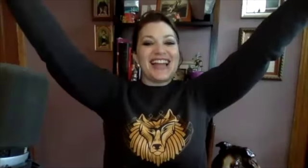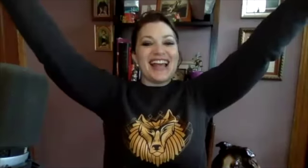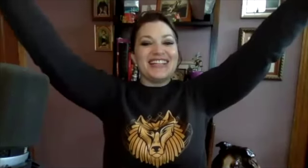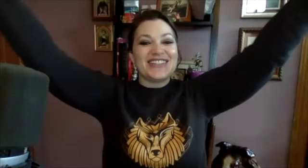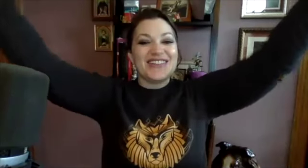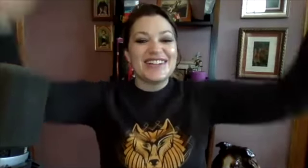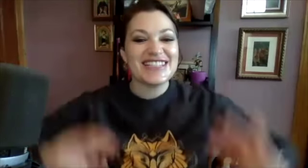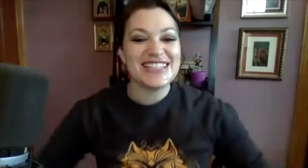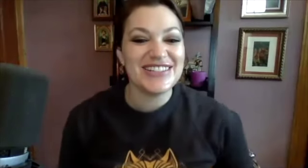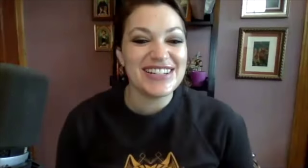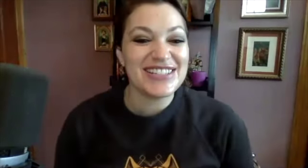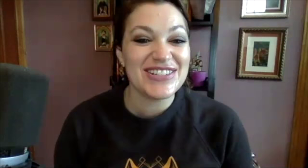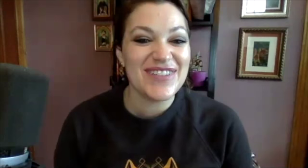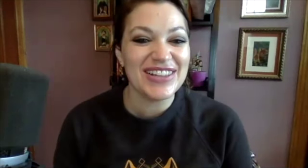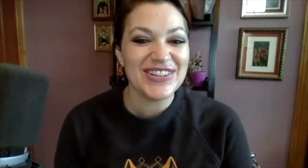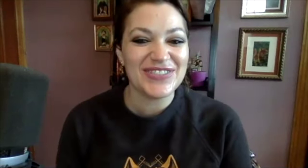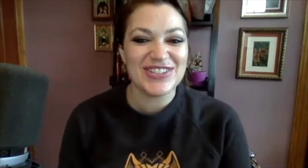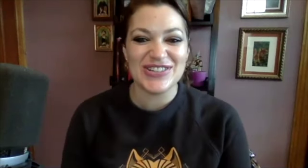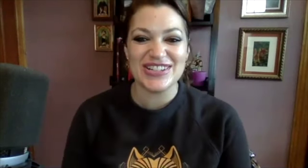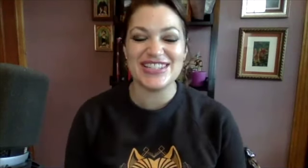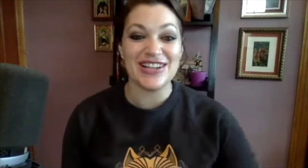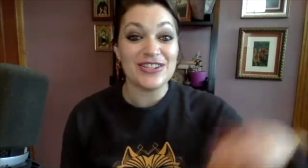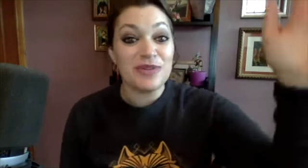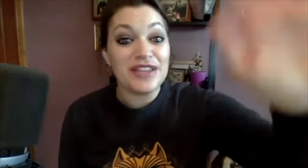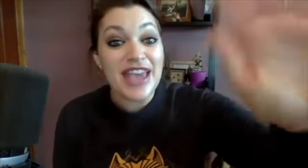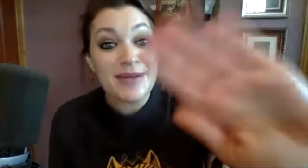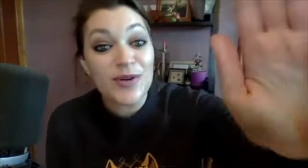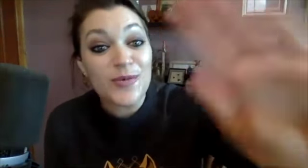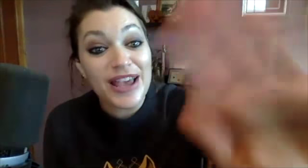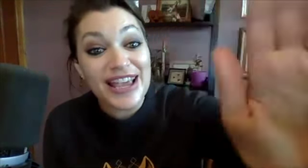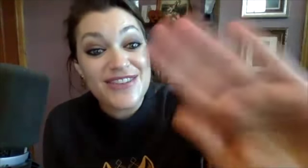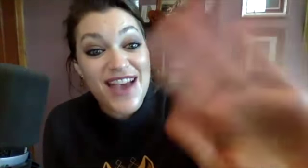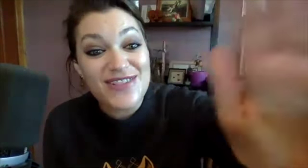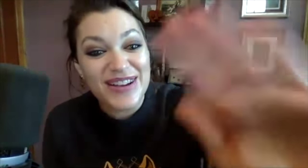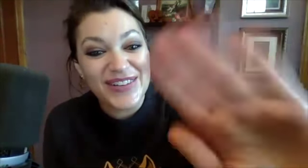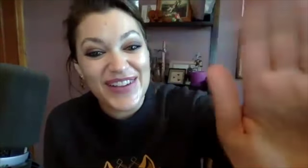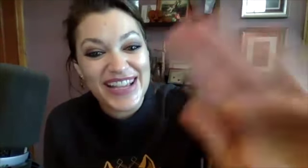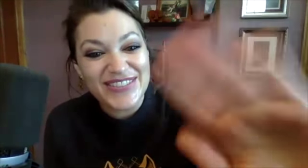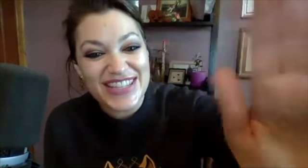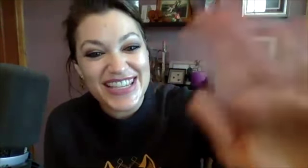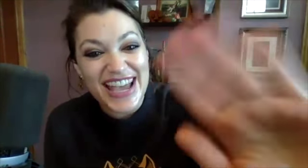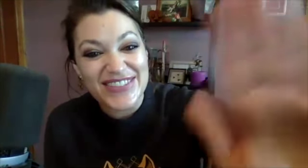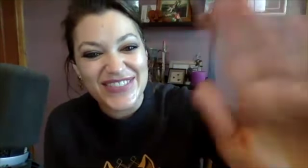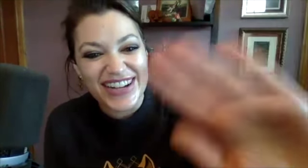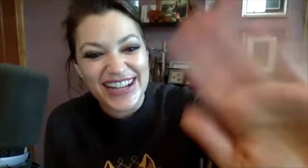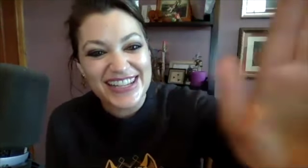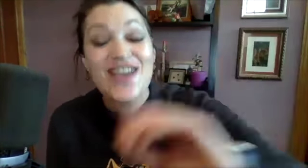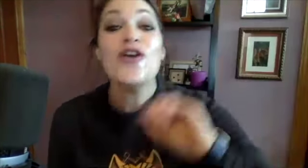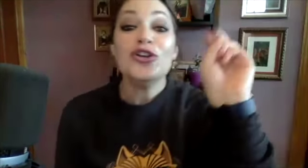Good day, George. Let's do our Zoom hello for George. It starts with a camera wave. Everybody wave to the camera.